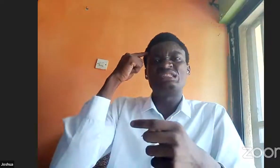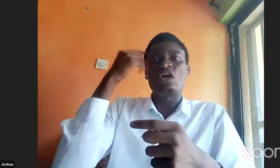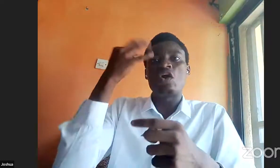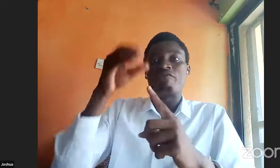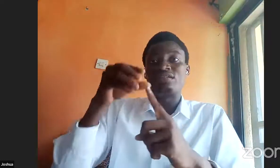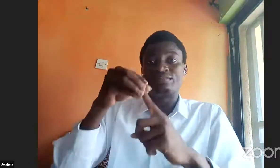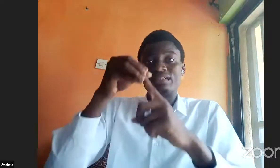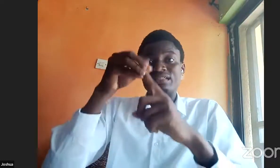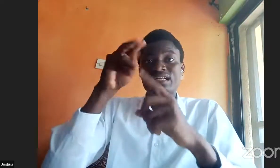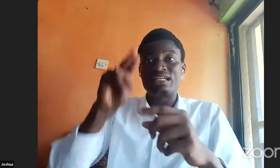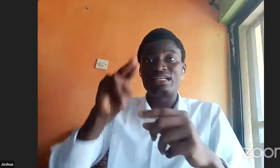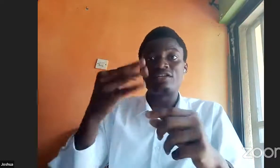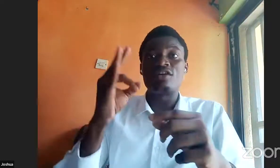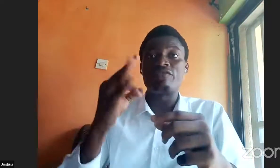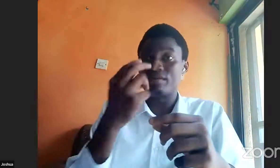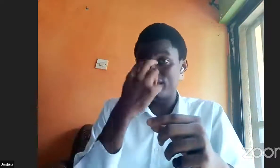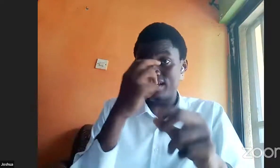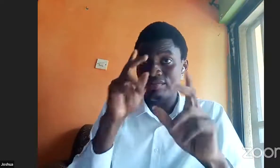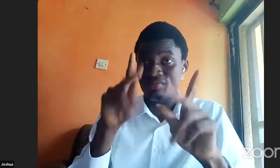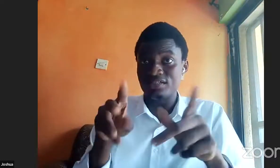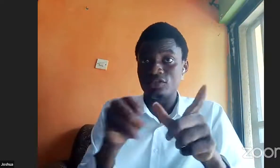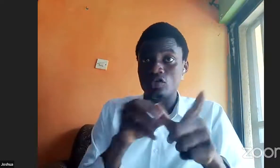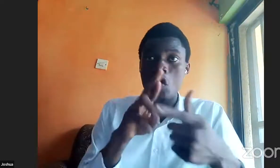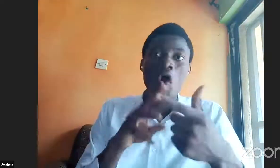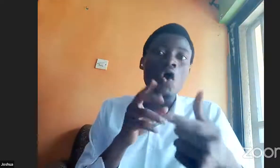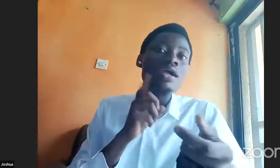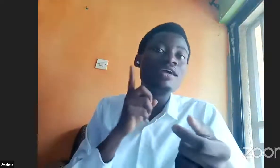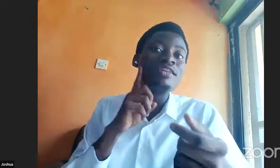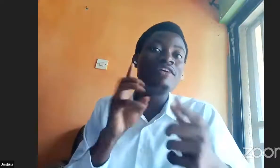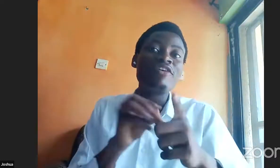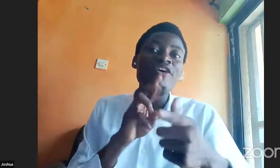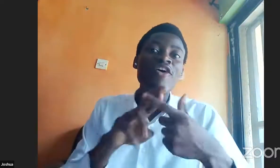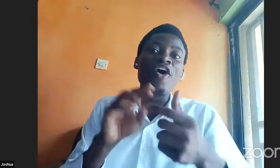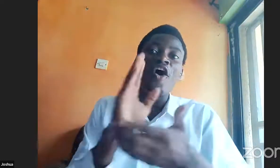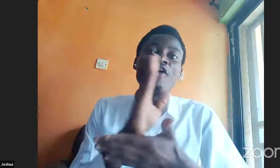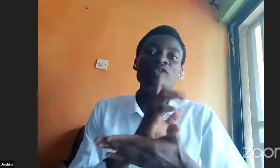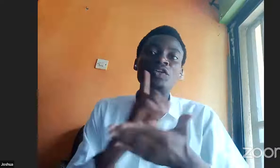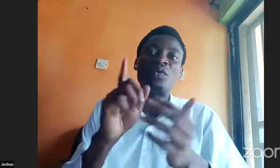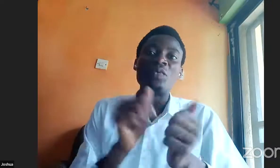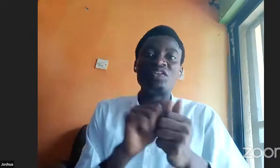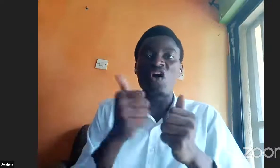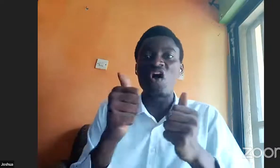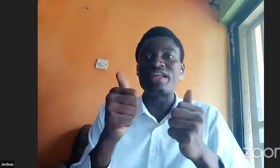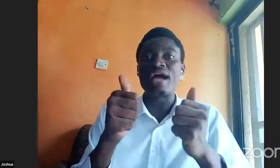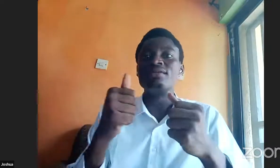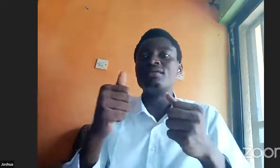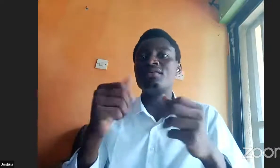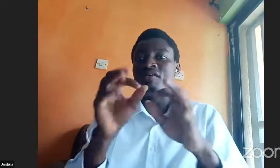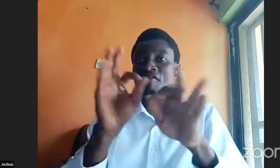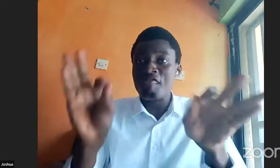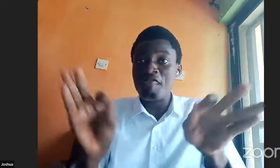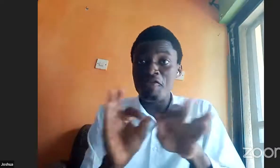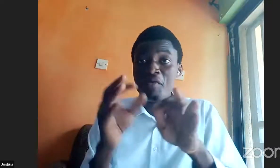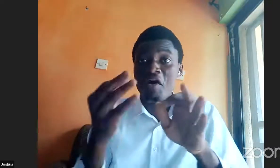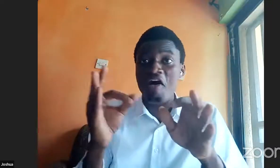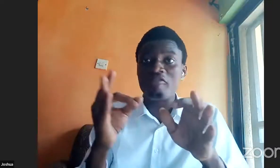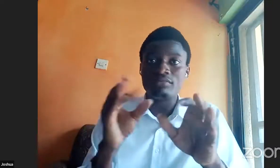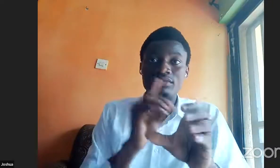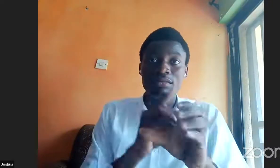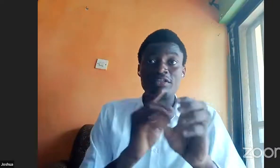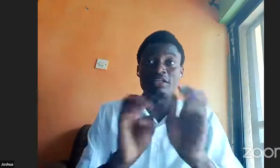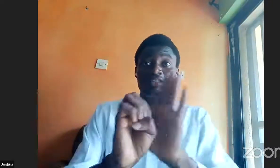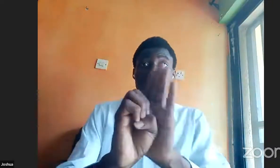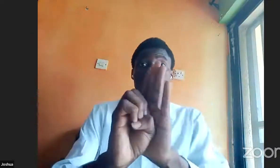deaf, or somebody with other form of disability. Okay, so for instance, okay, so a person with ability whose sight is